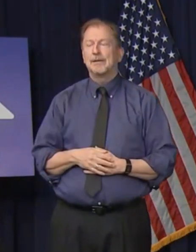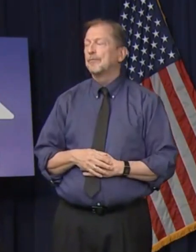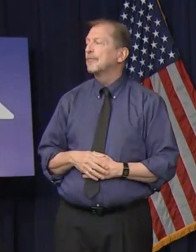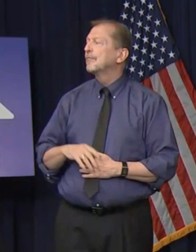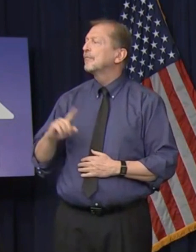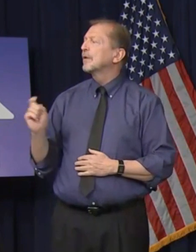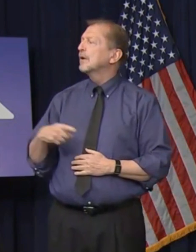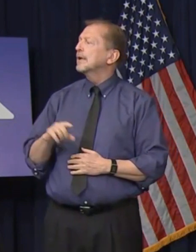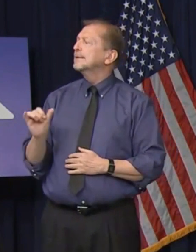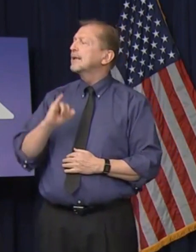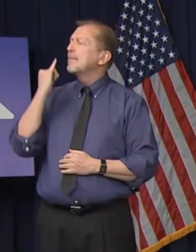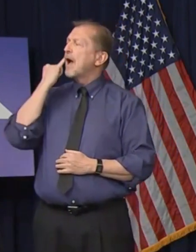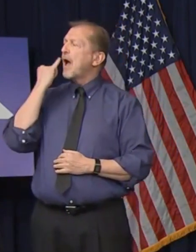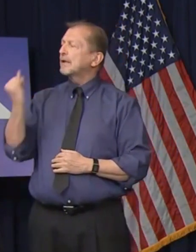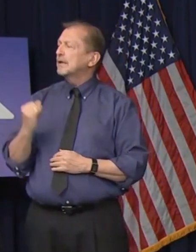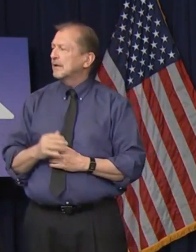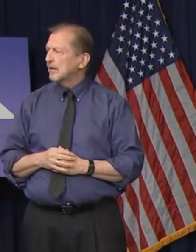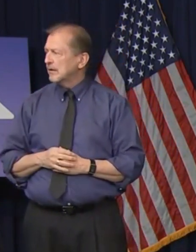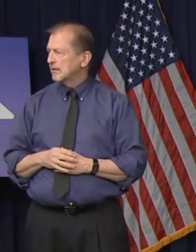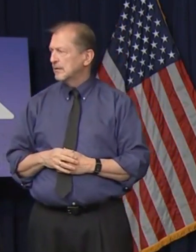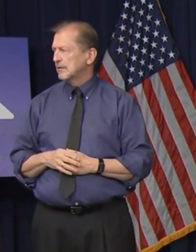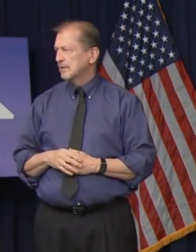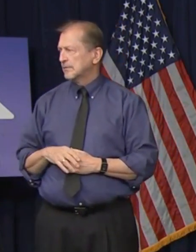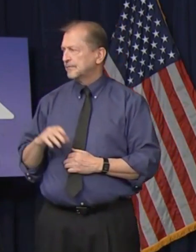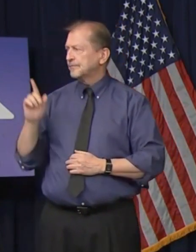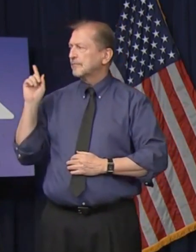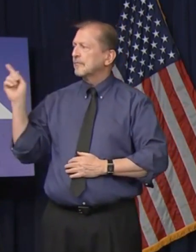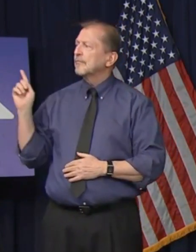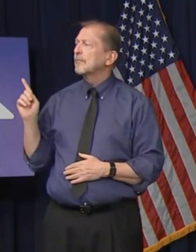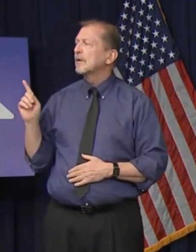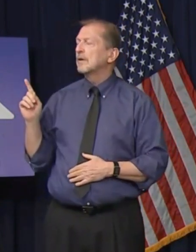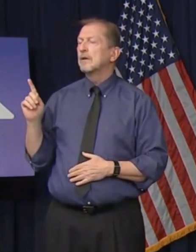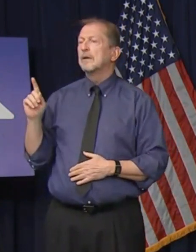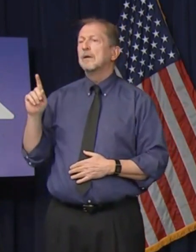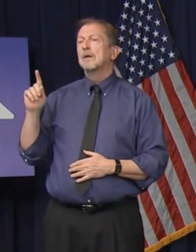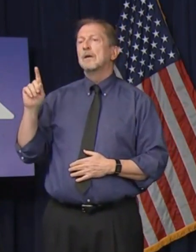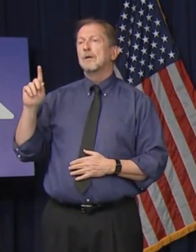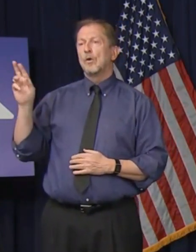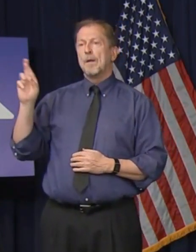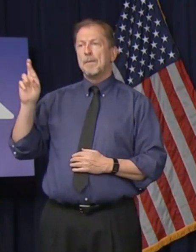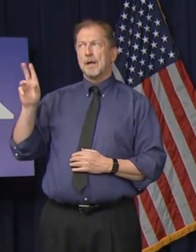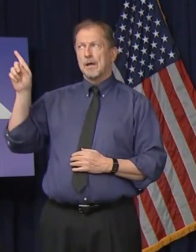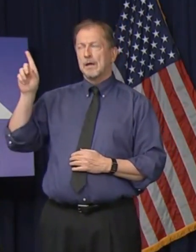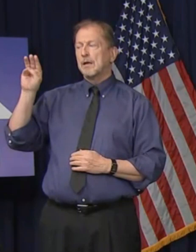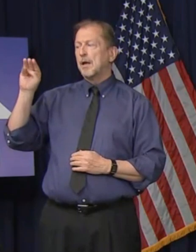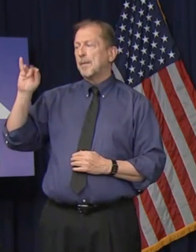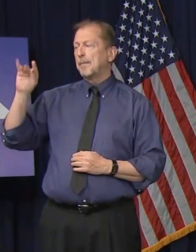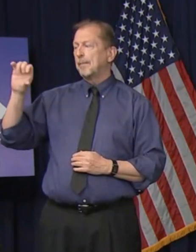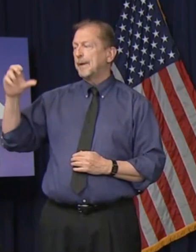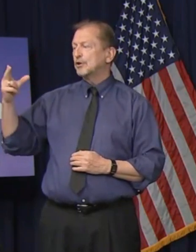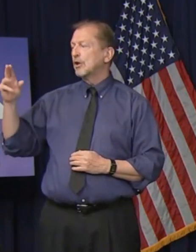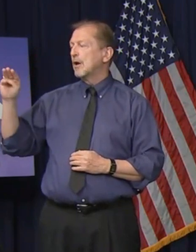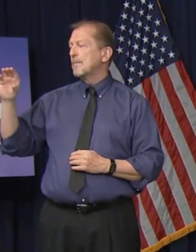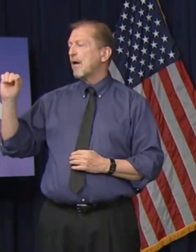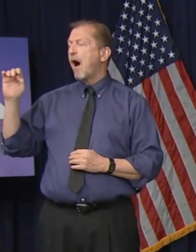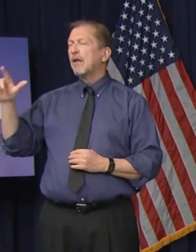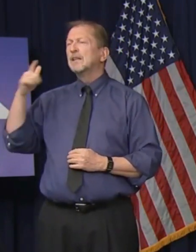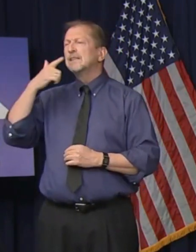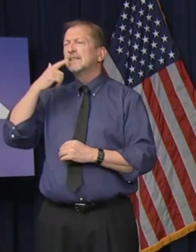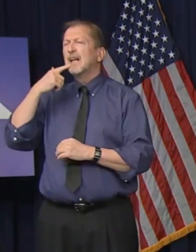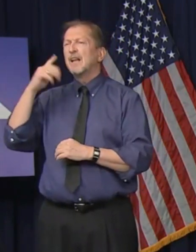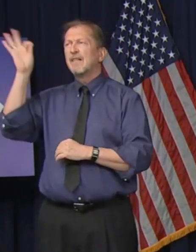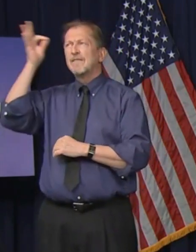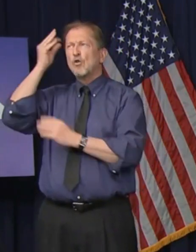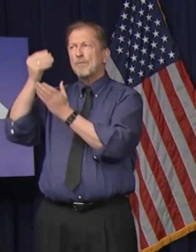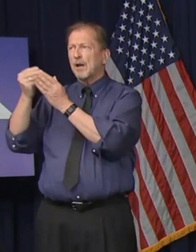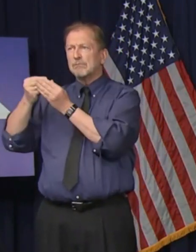he asks it in a little bit of a different way. Senate GOP leader Mitch McConnell said he wants a pause in federal assistance to states and says that